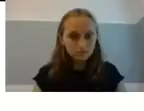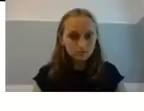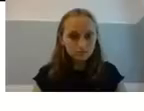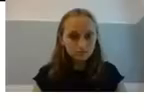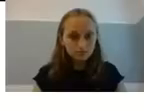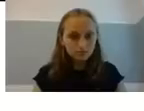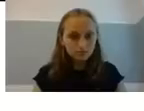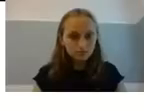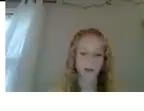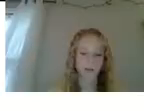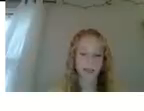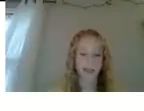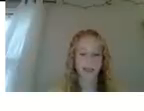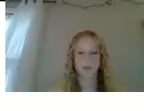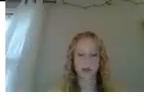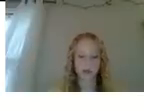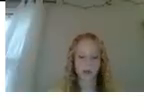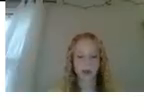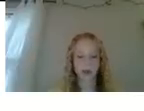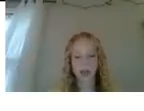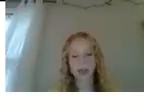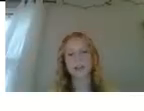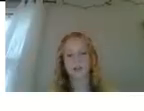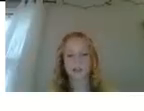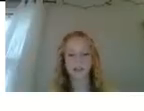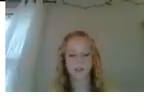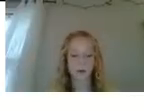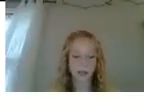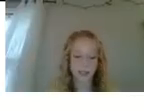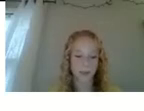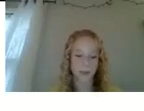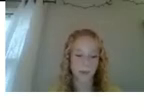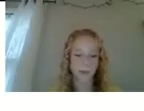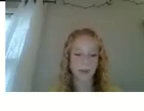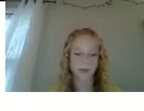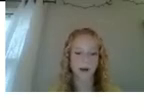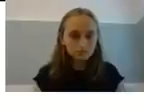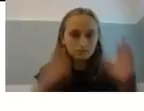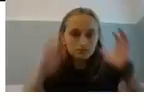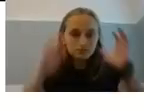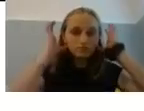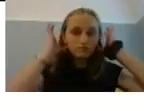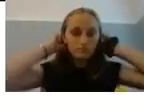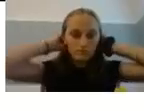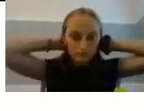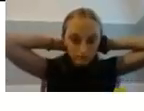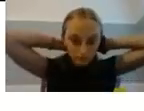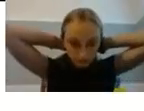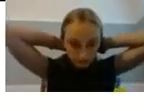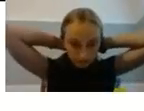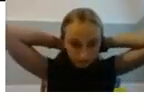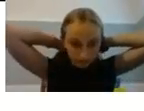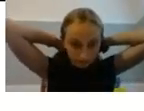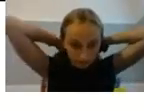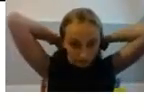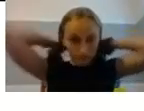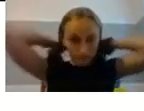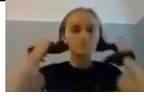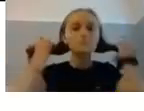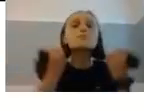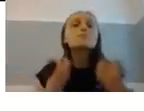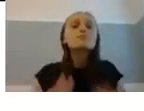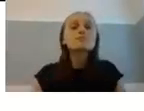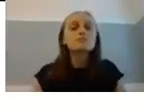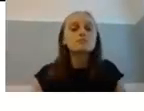that members of the deaf world partake in with regularity so to give one example there are many deaf sports leagues and even a deaf